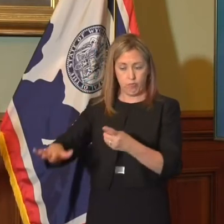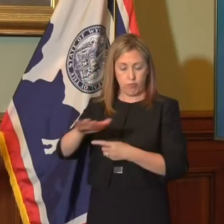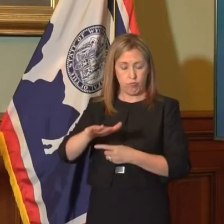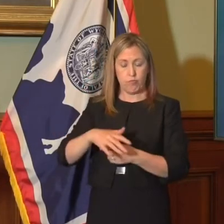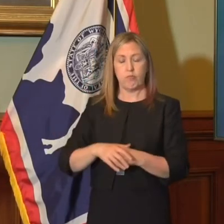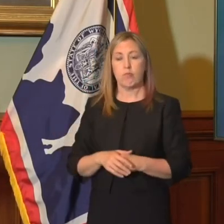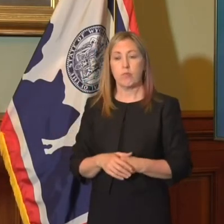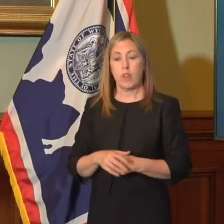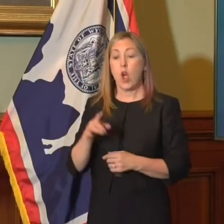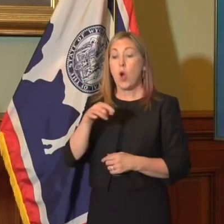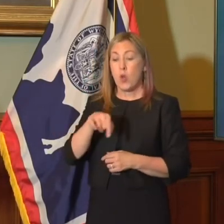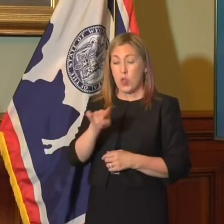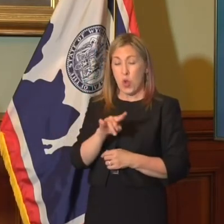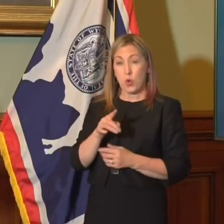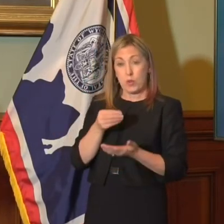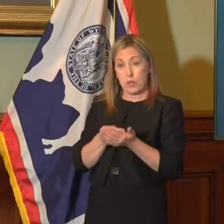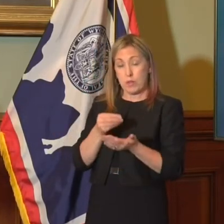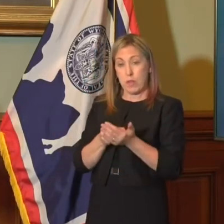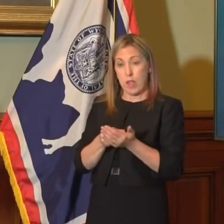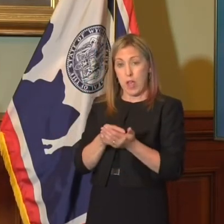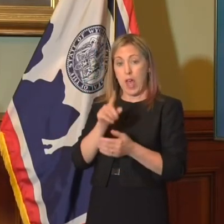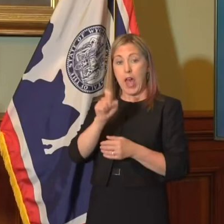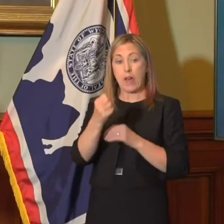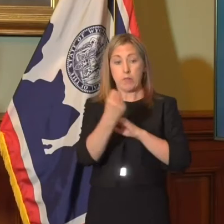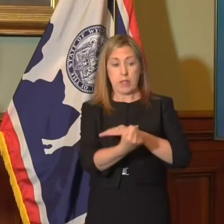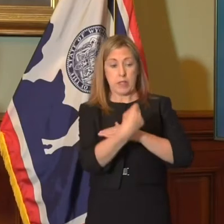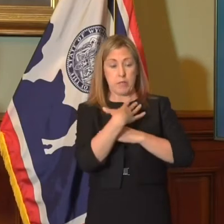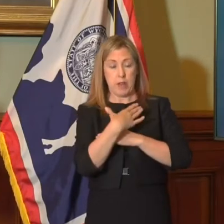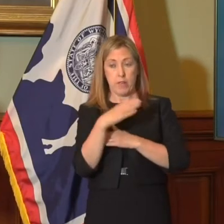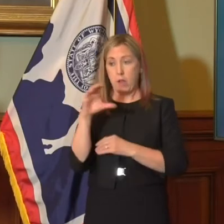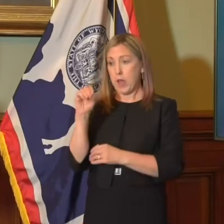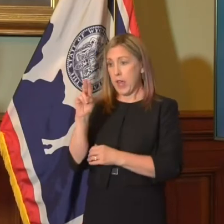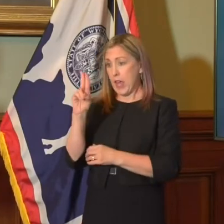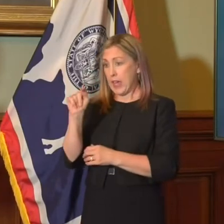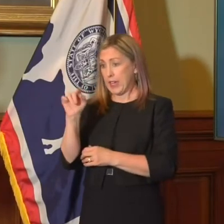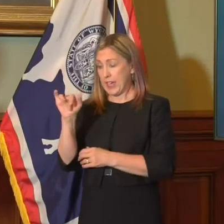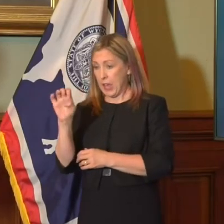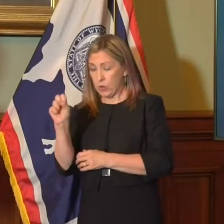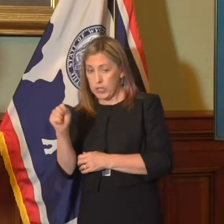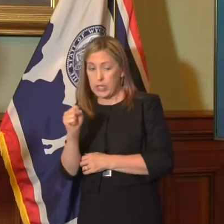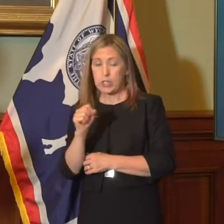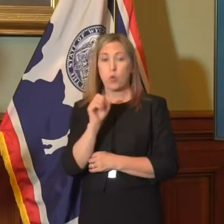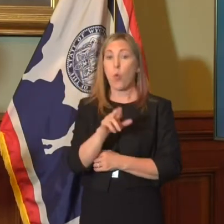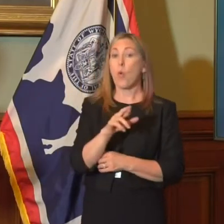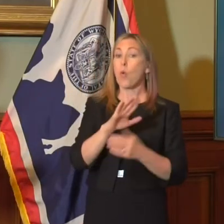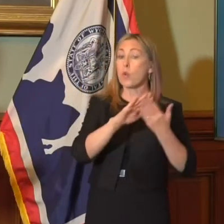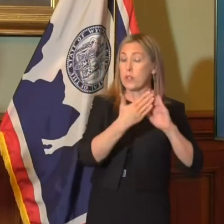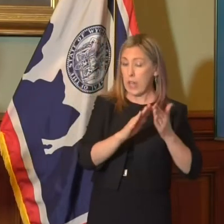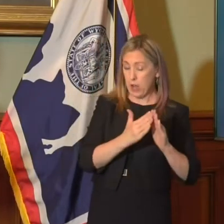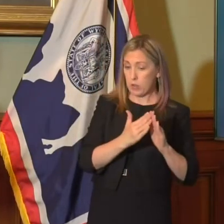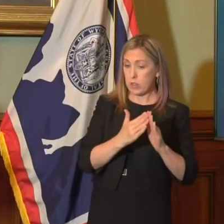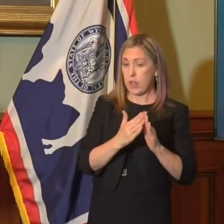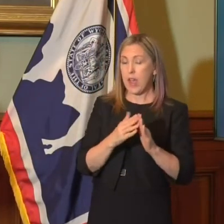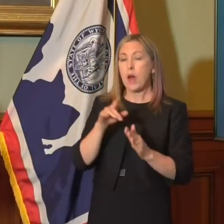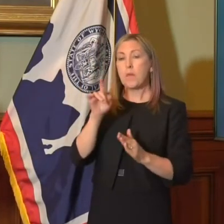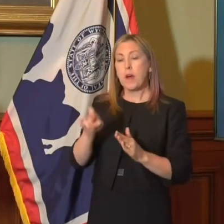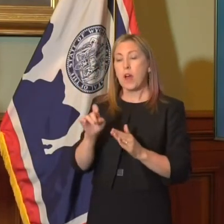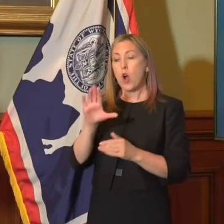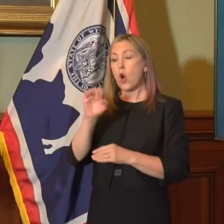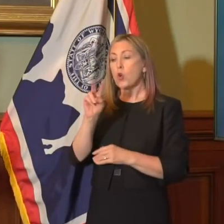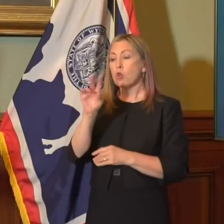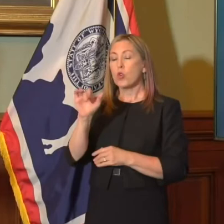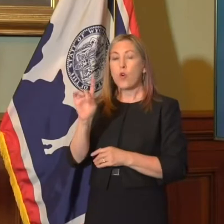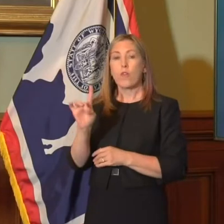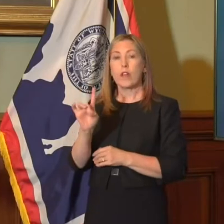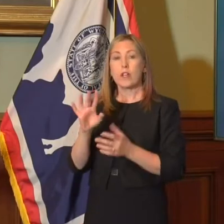Those funds have to be submitted from the counties or towns, and the COVID-related